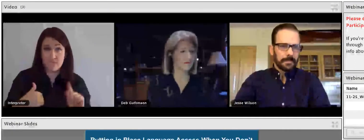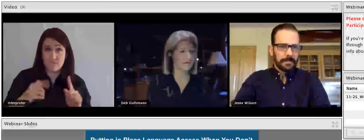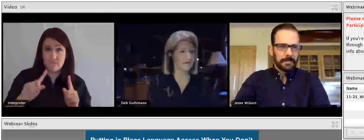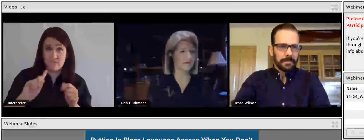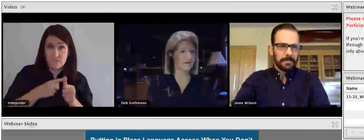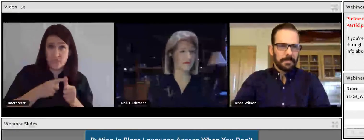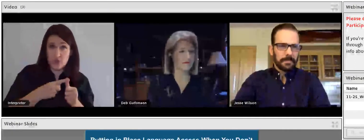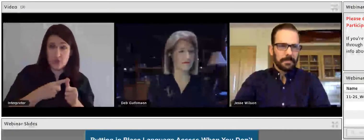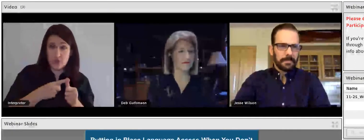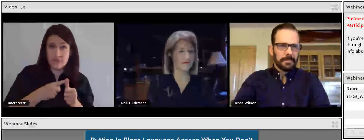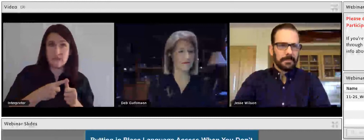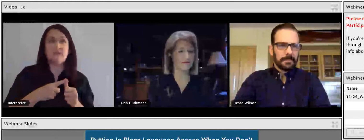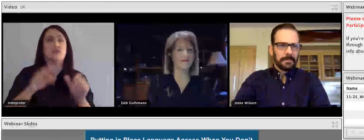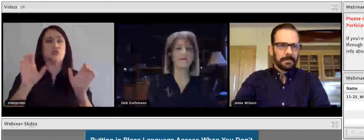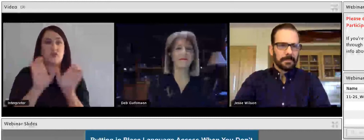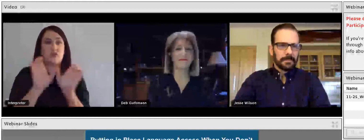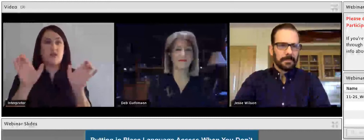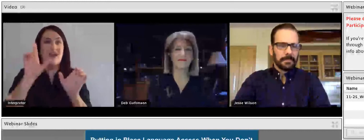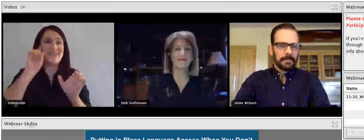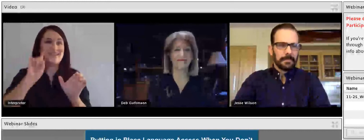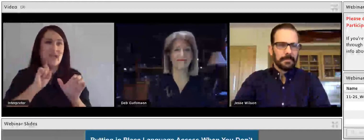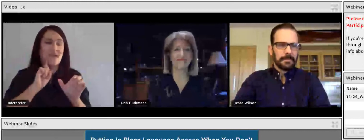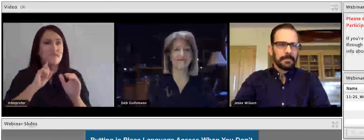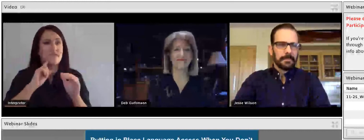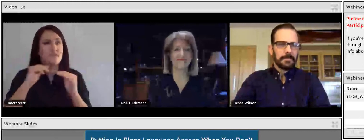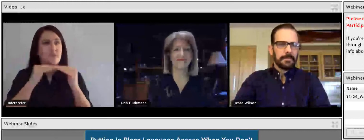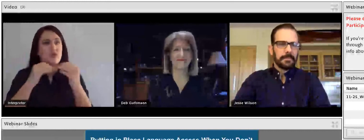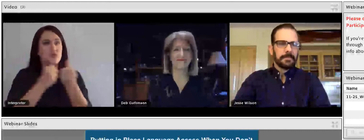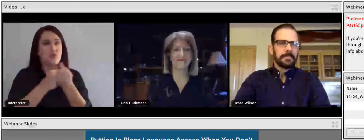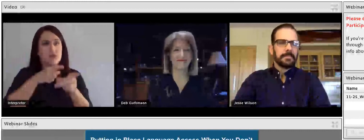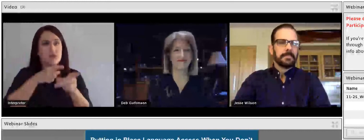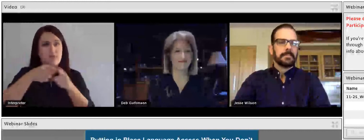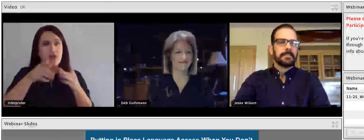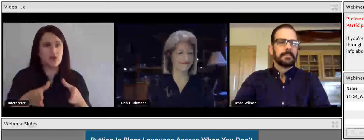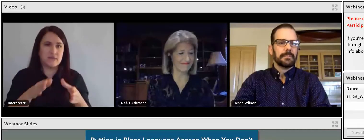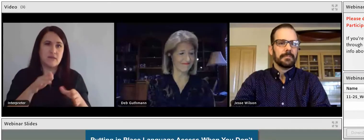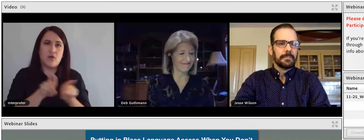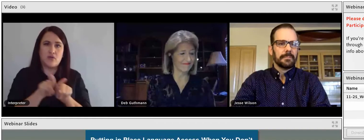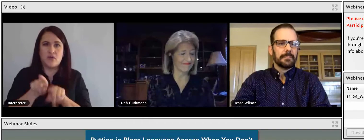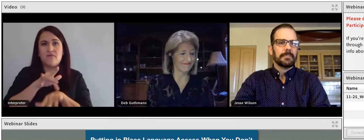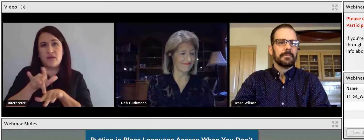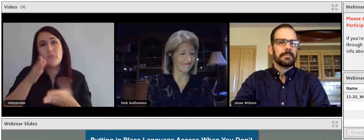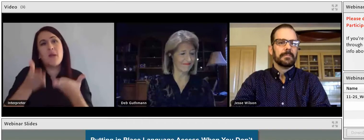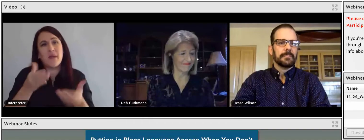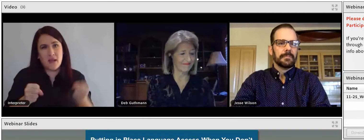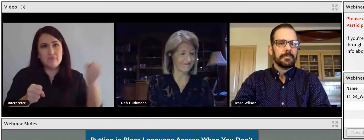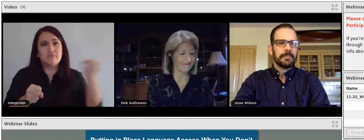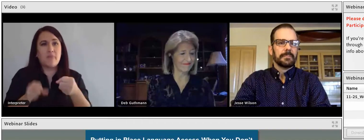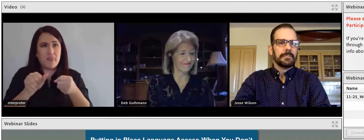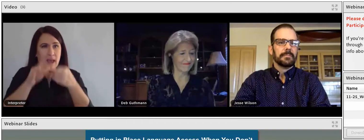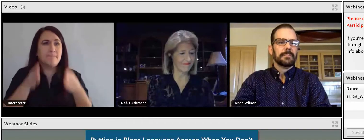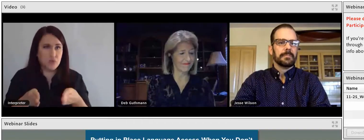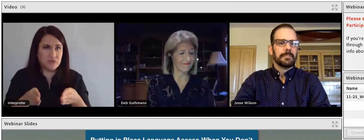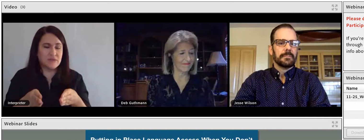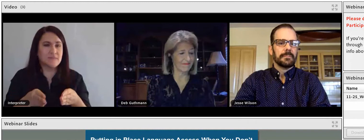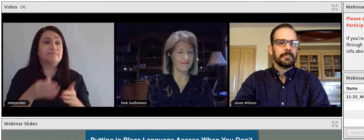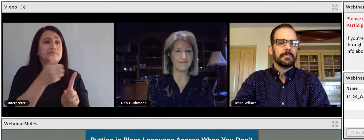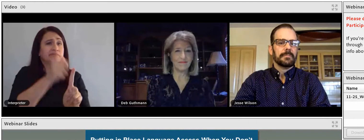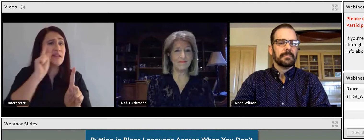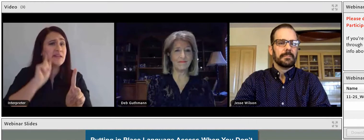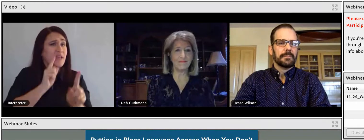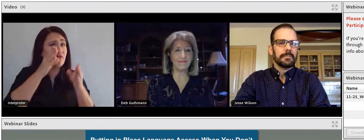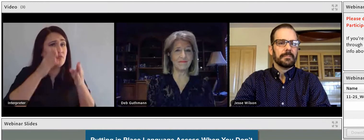certified peer support specialist also available. So you may be able to use a certified peer support specialist, a deaf individual who has